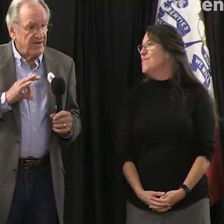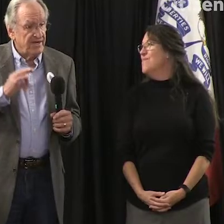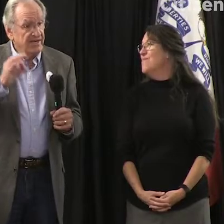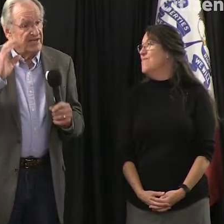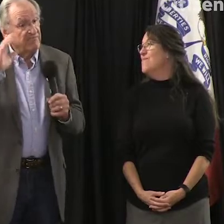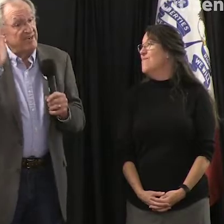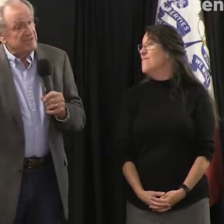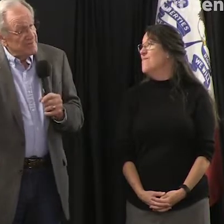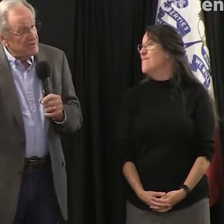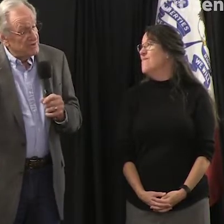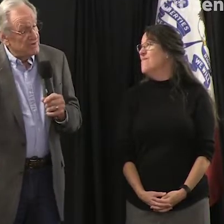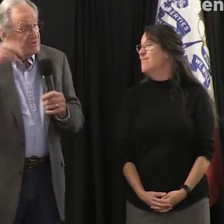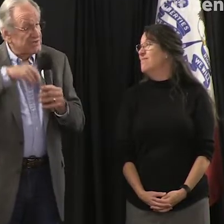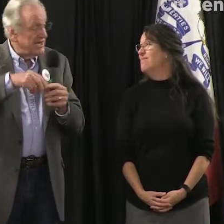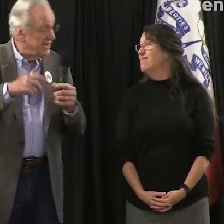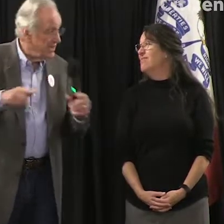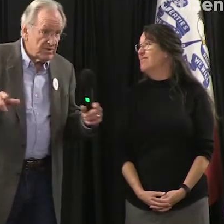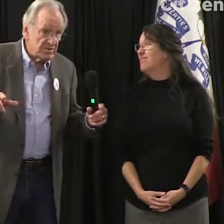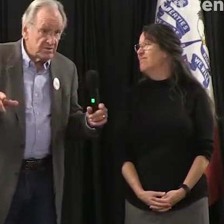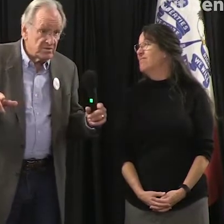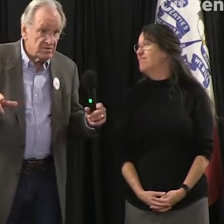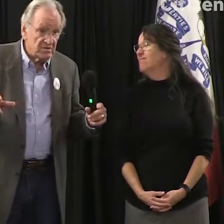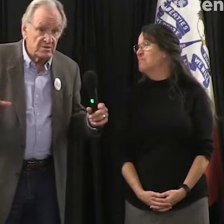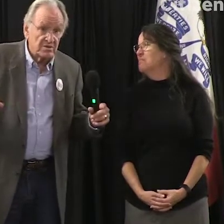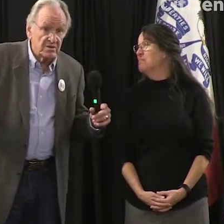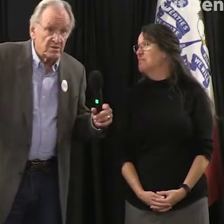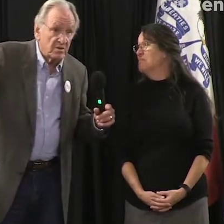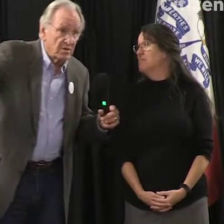If I give my speech in sign language,